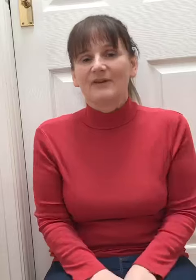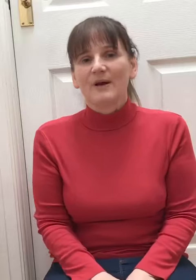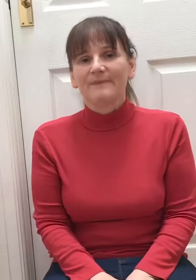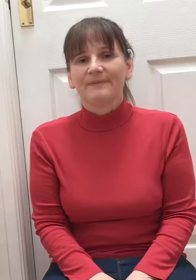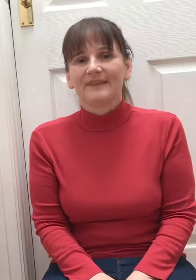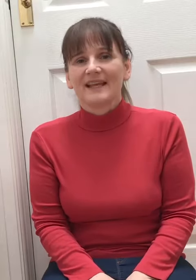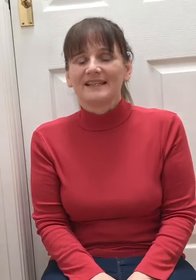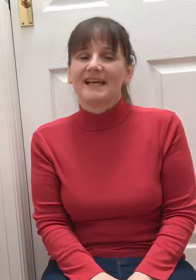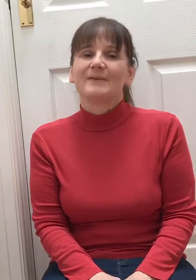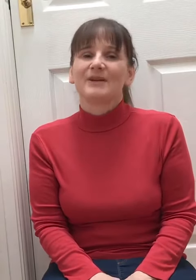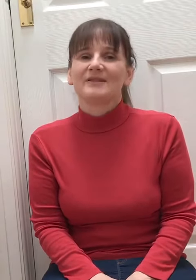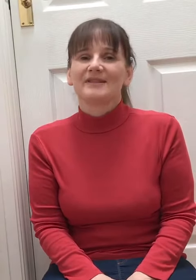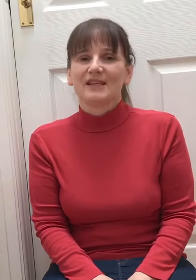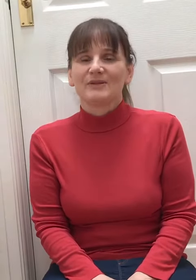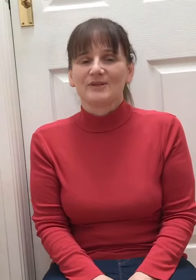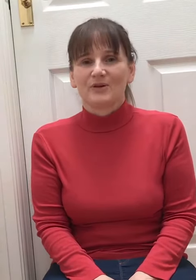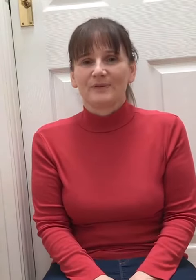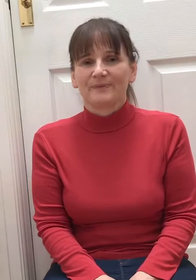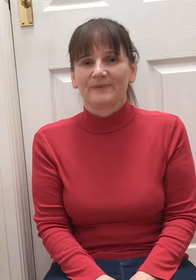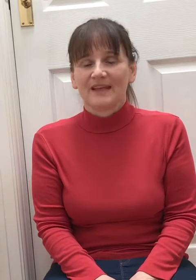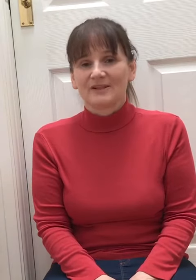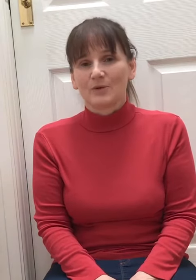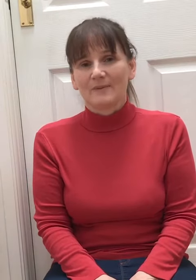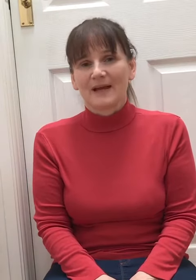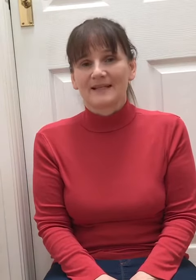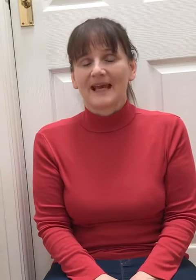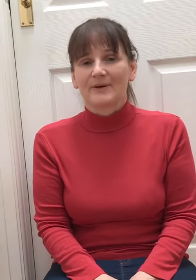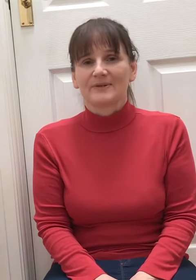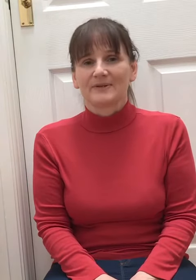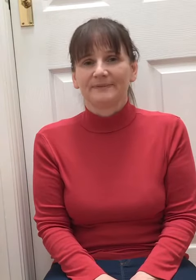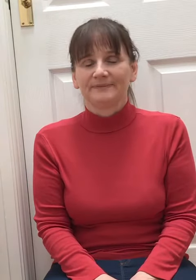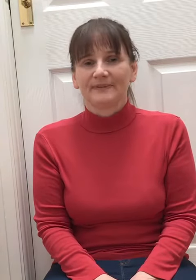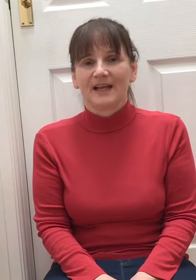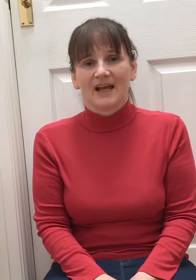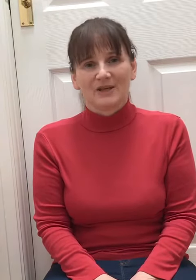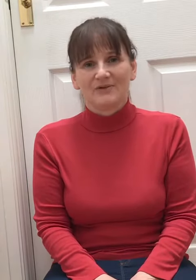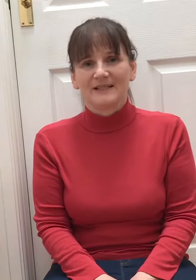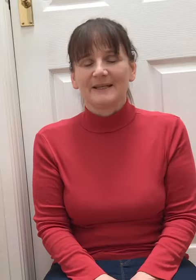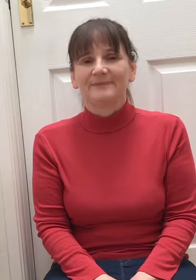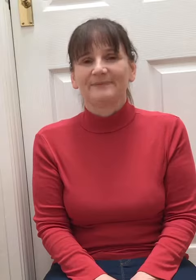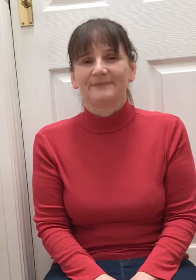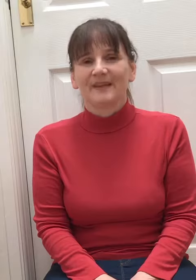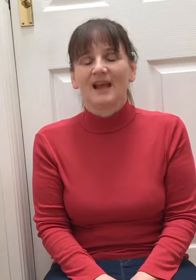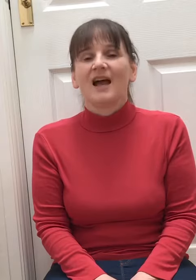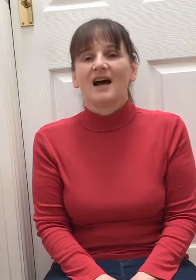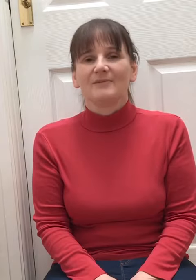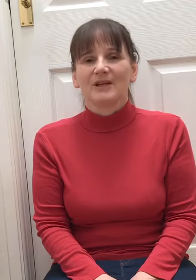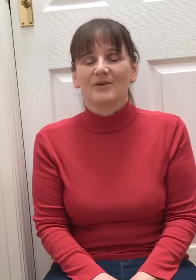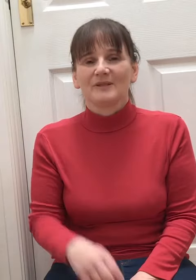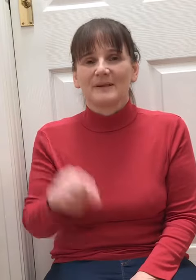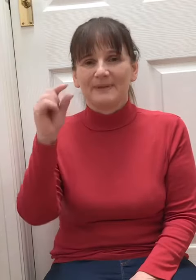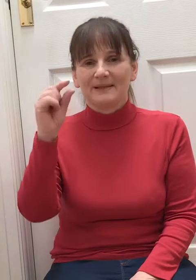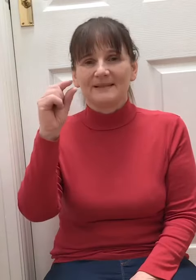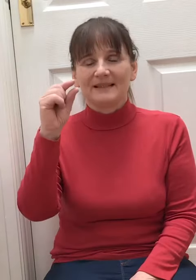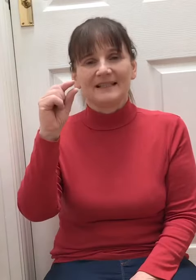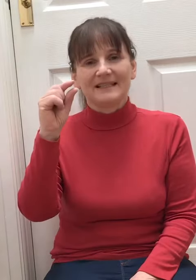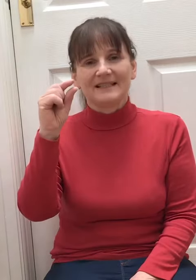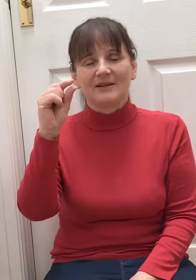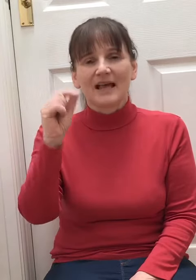everyone. Today I'm going to sing you a song and it's all about a house. Are you ready? I'm going to build a little